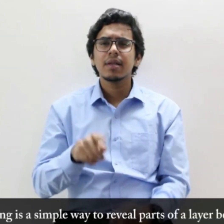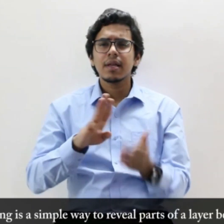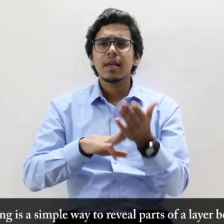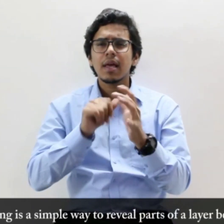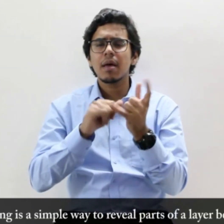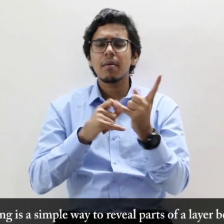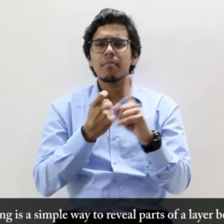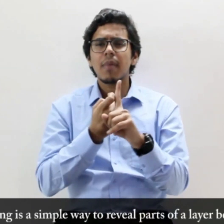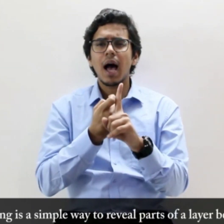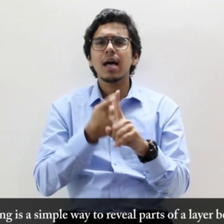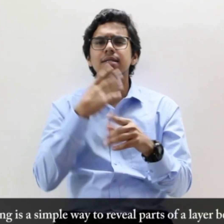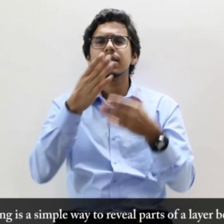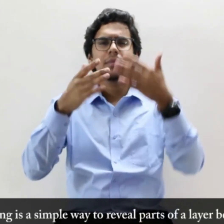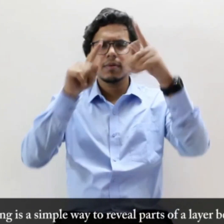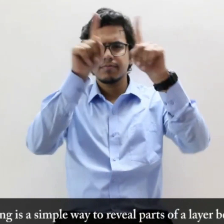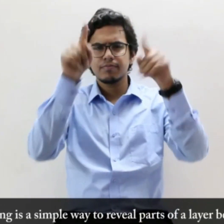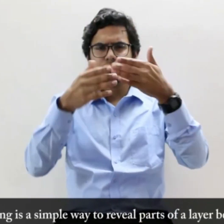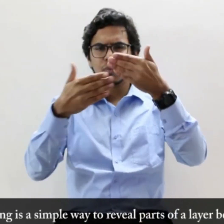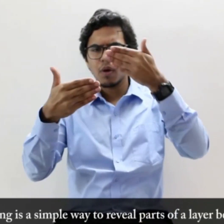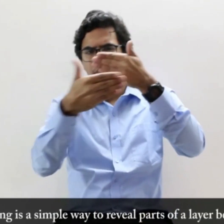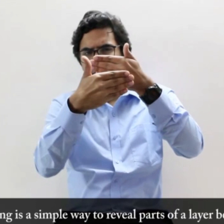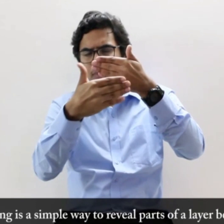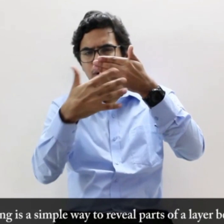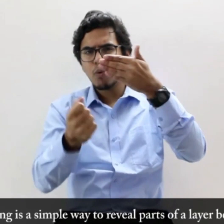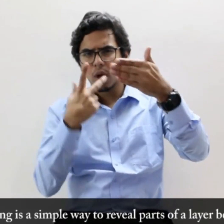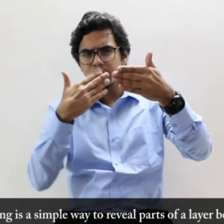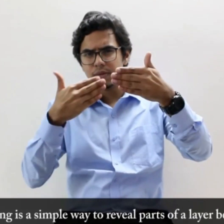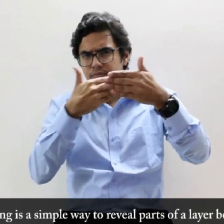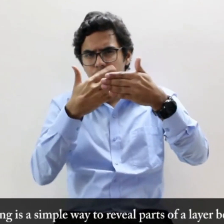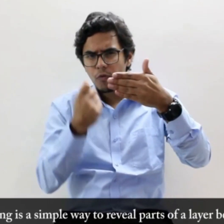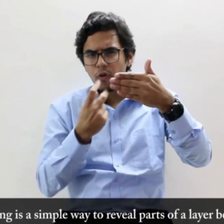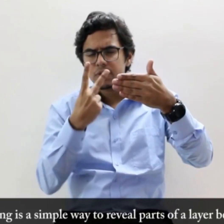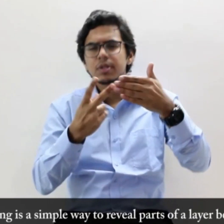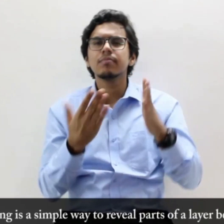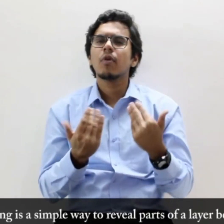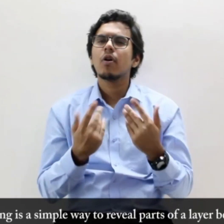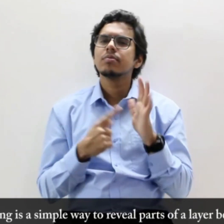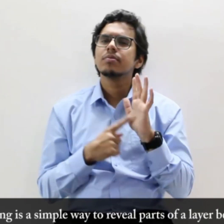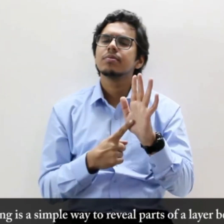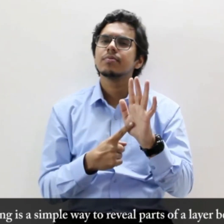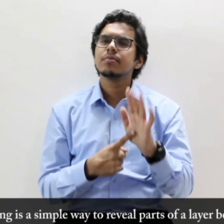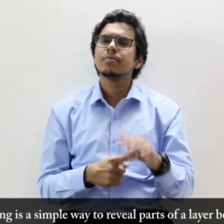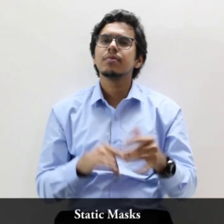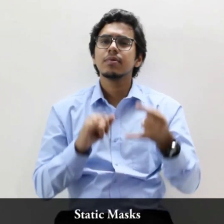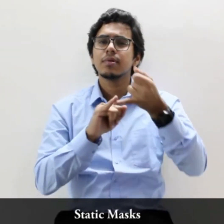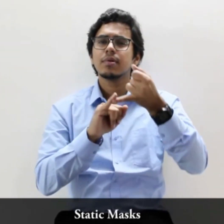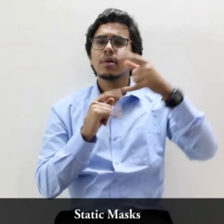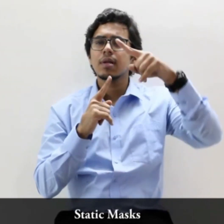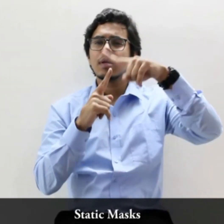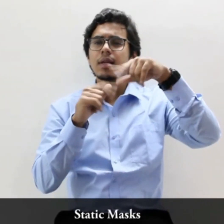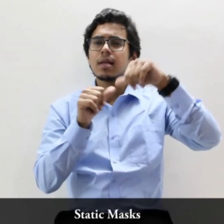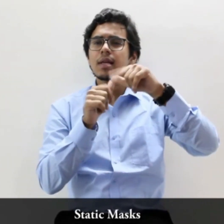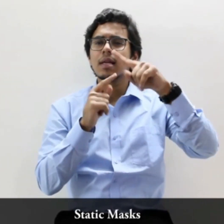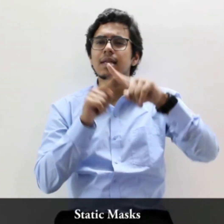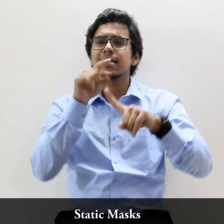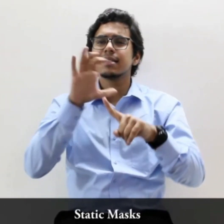Masking is a simple way to reveal parts of a layer below. Static mask.